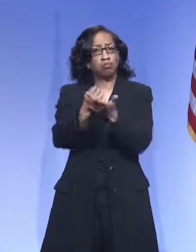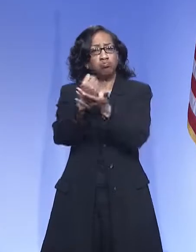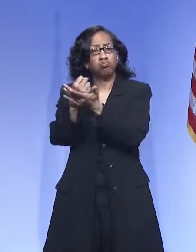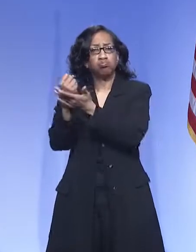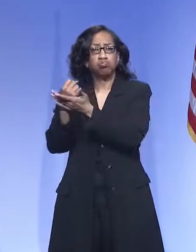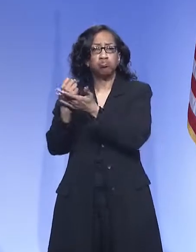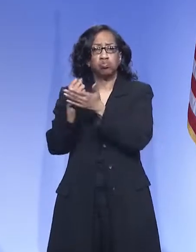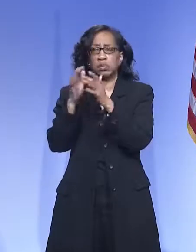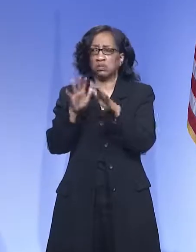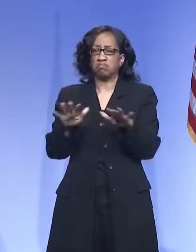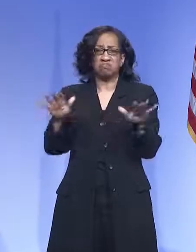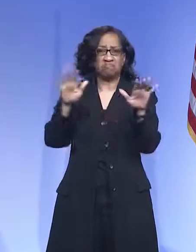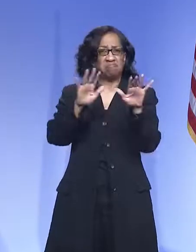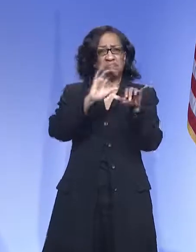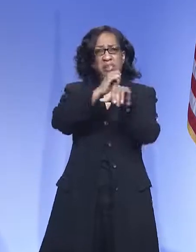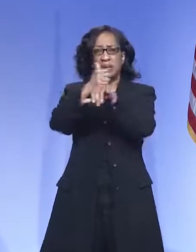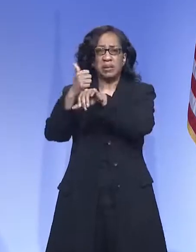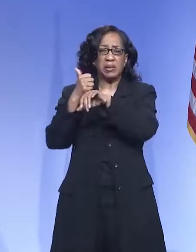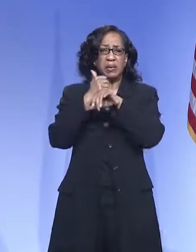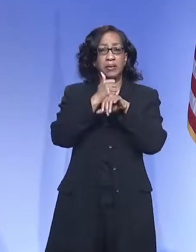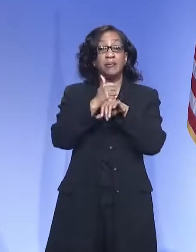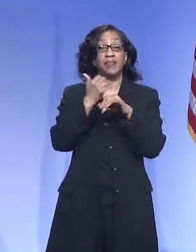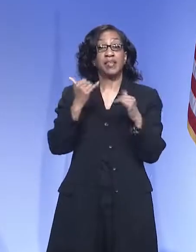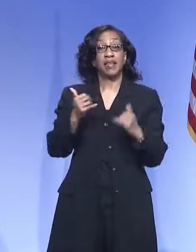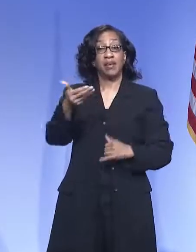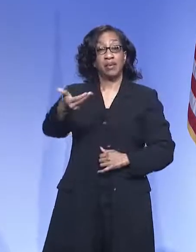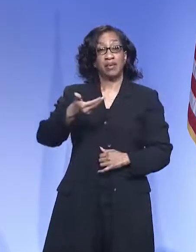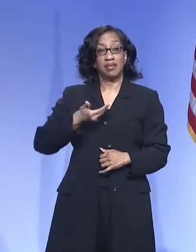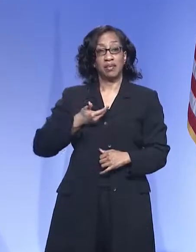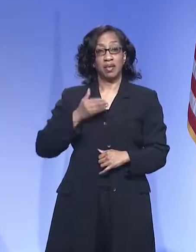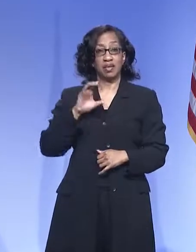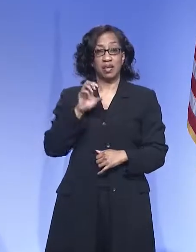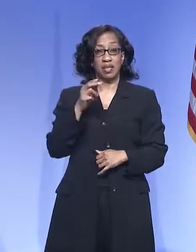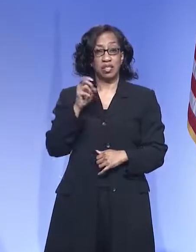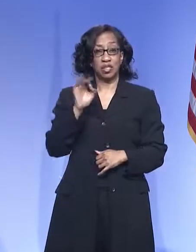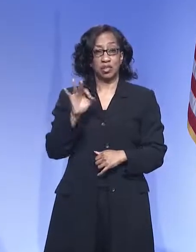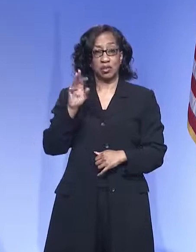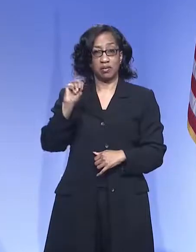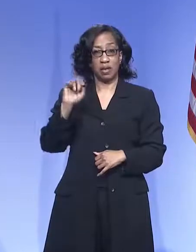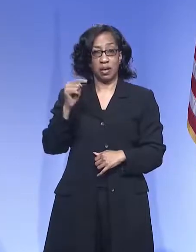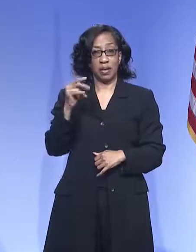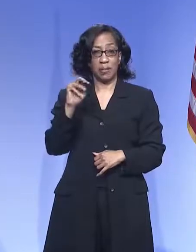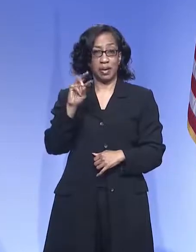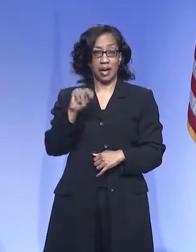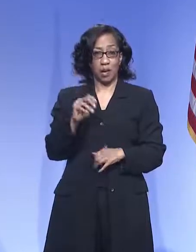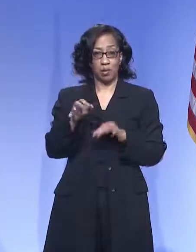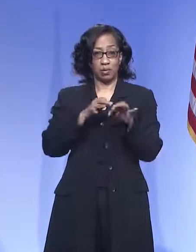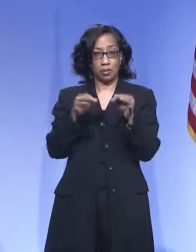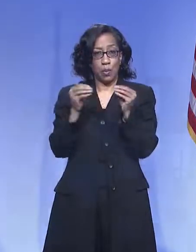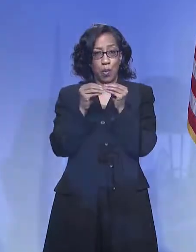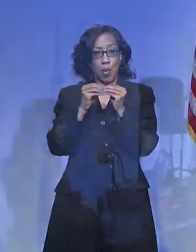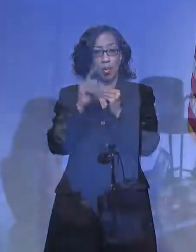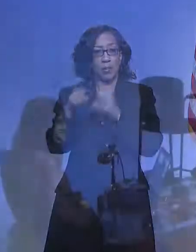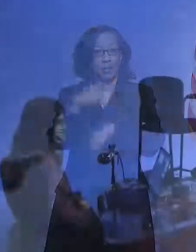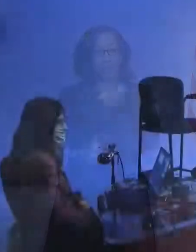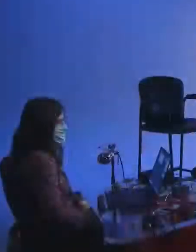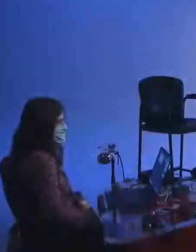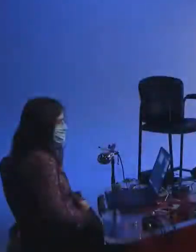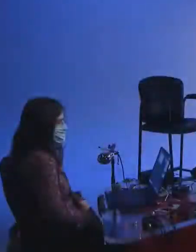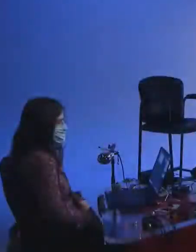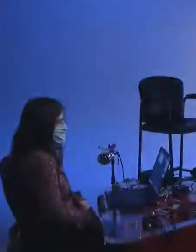the pandemic. And with that, I'm going to invite Chief McGowen to come give us an update on the vaccine campaign.